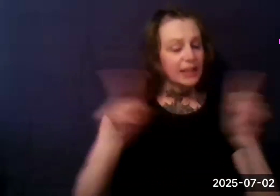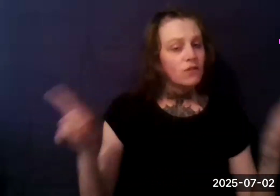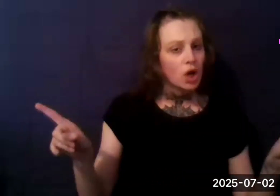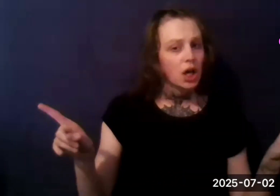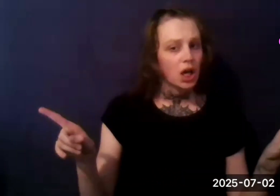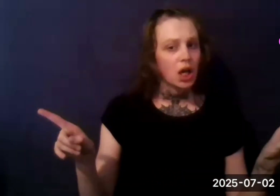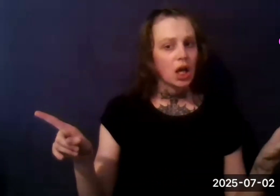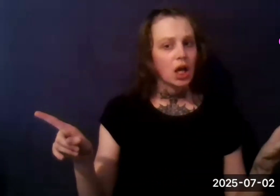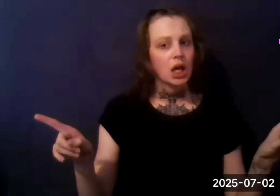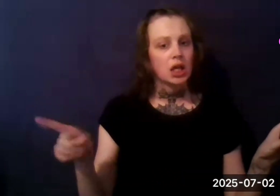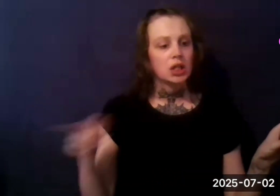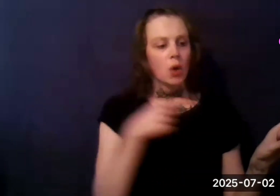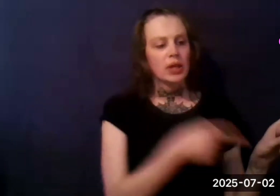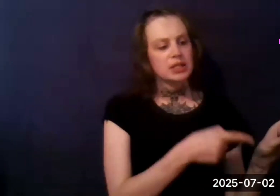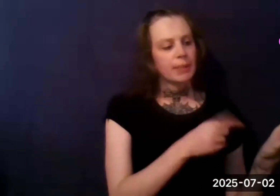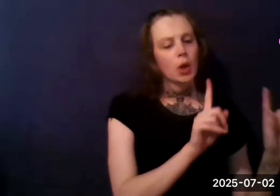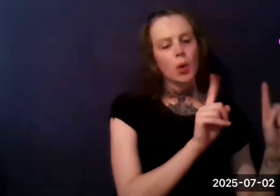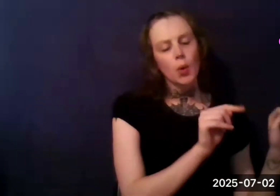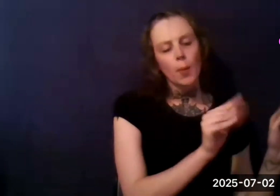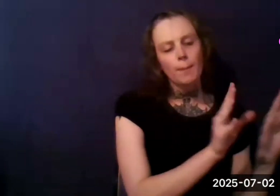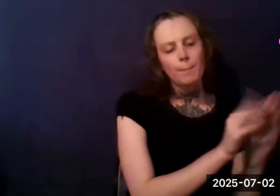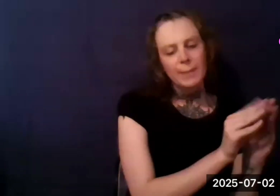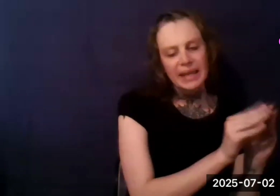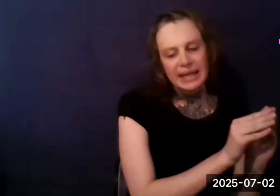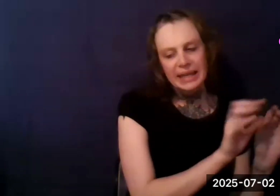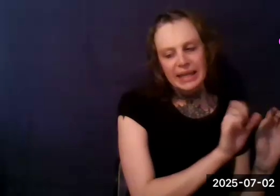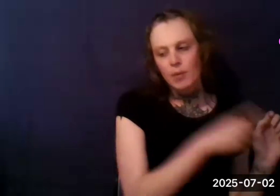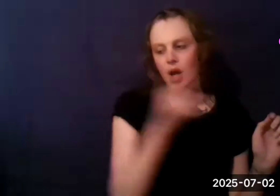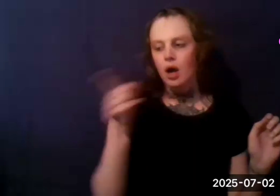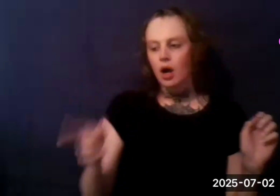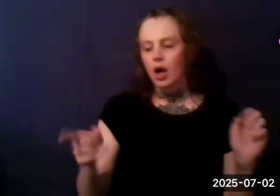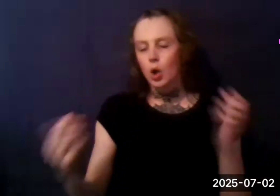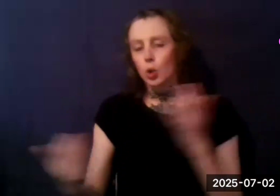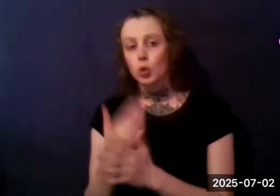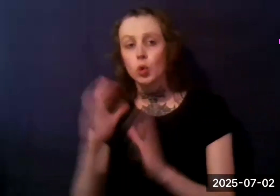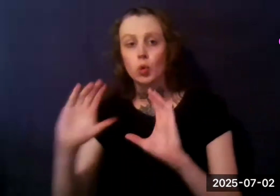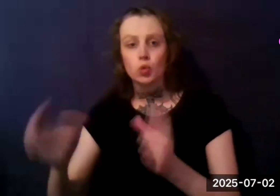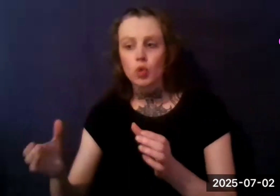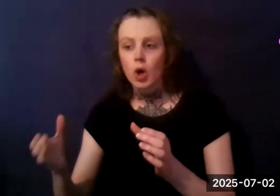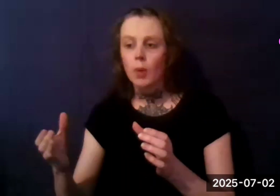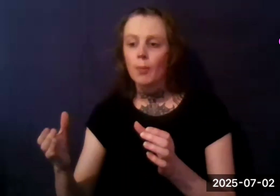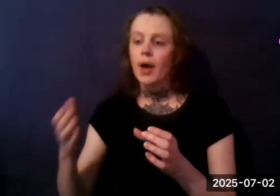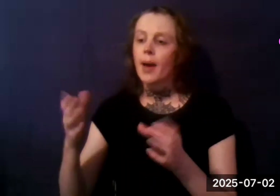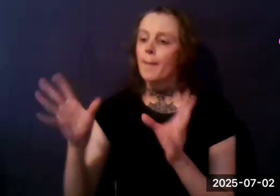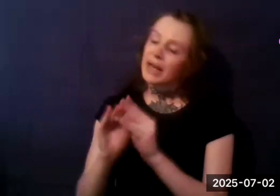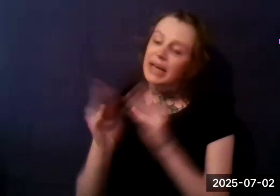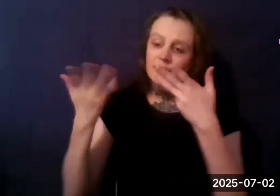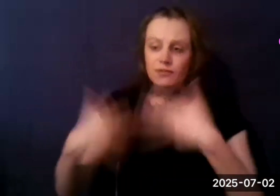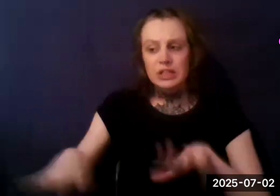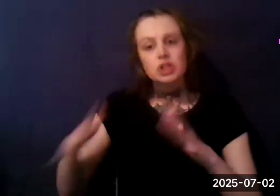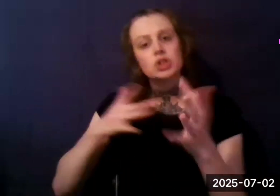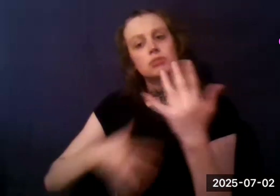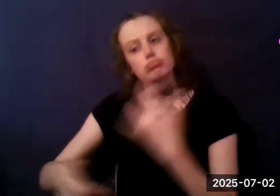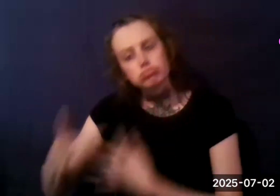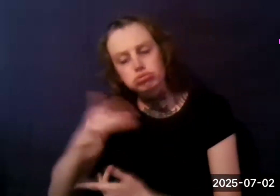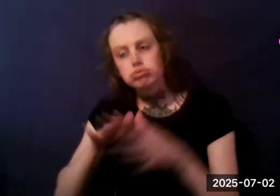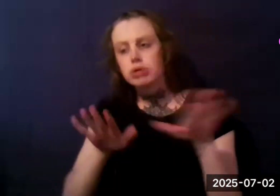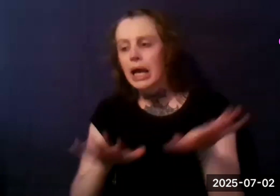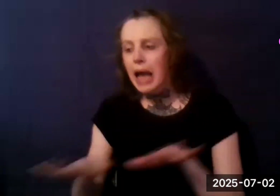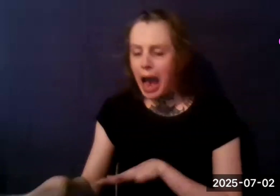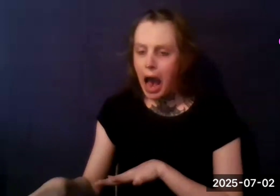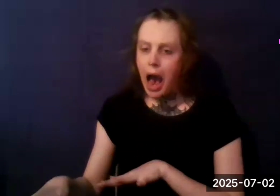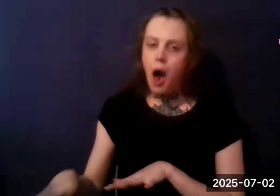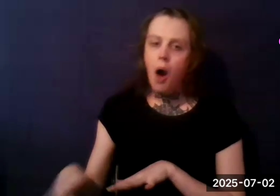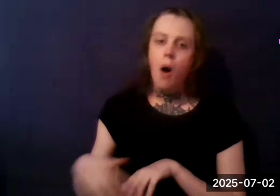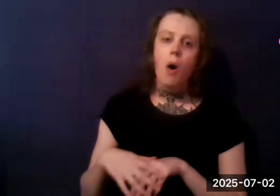to food afterwards. And I mentioned like that breakup, it was like such a emotional hardship for me and such like a test of my growth and